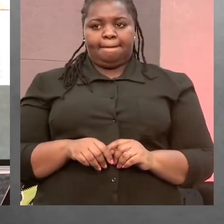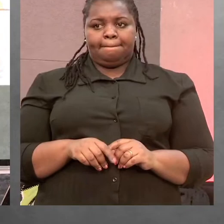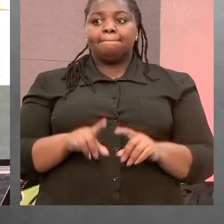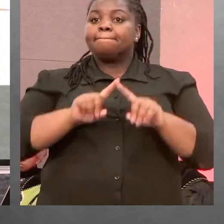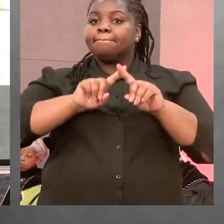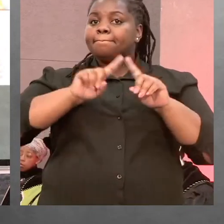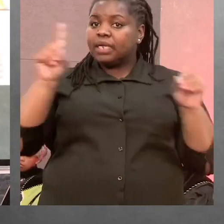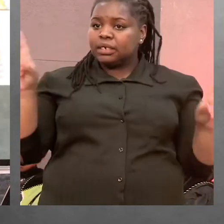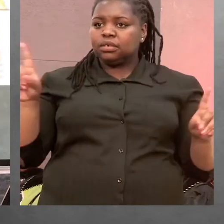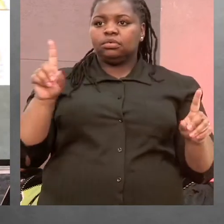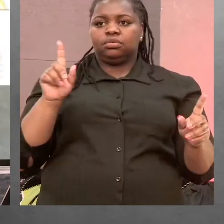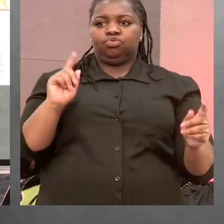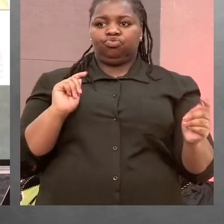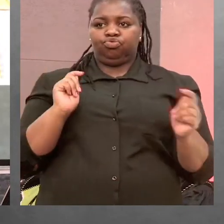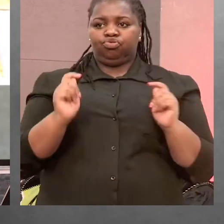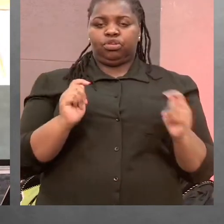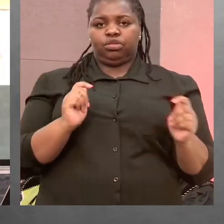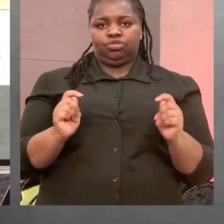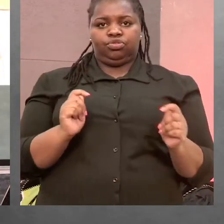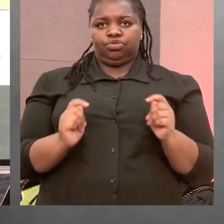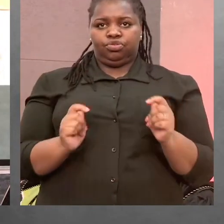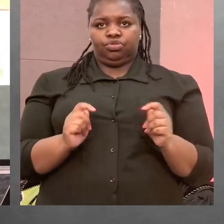But the winds of change are blowing.